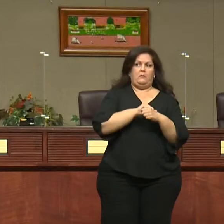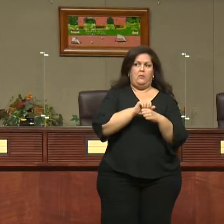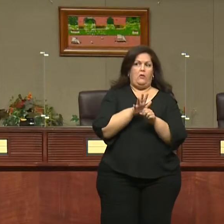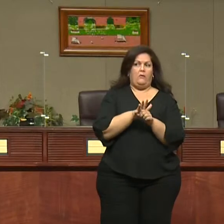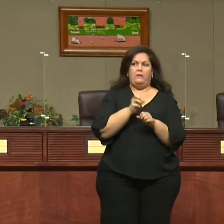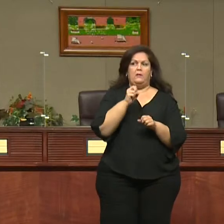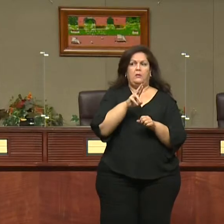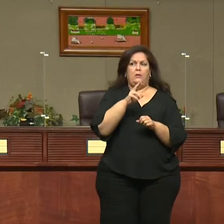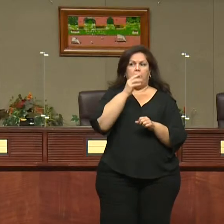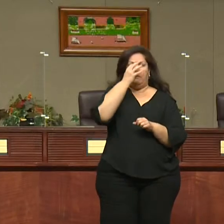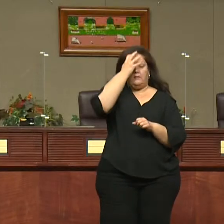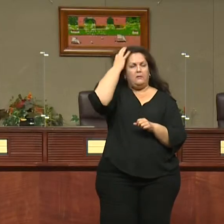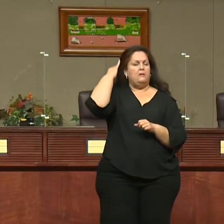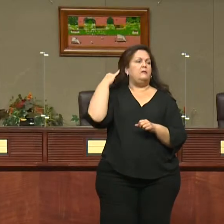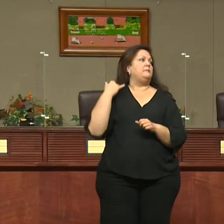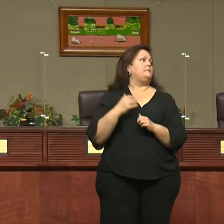or,